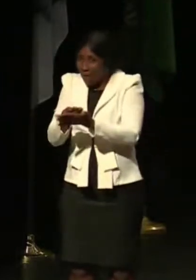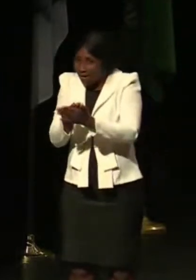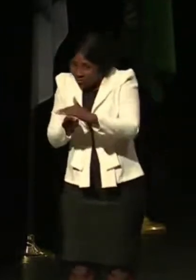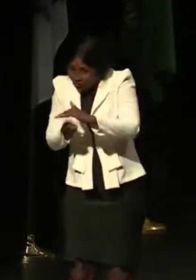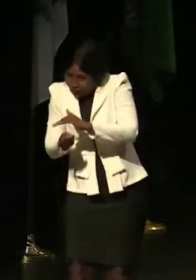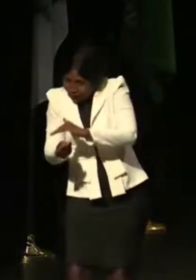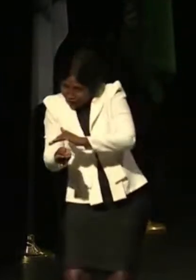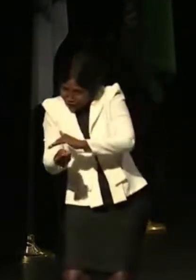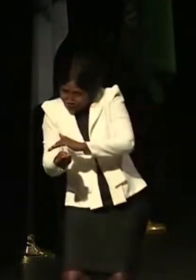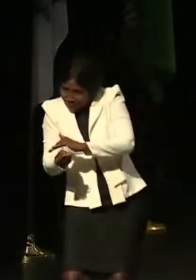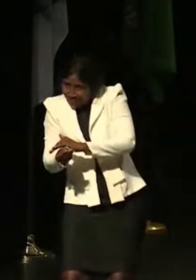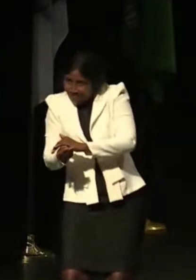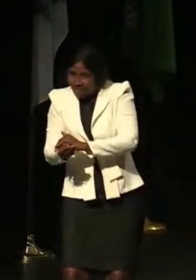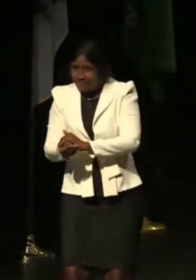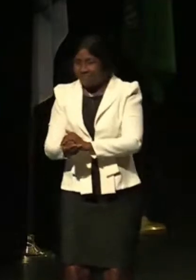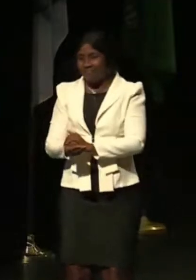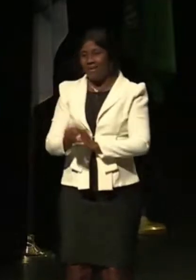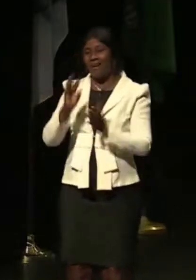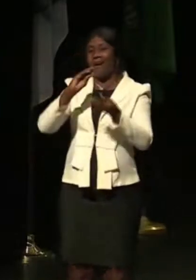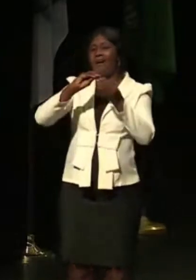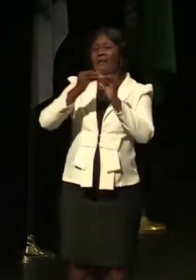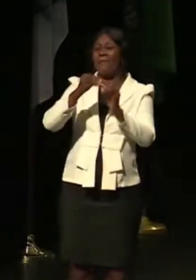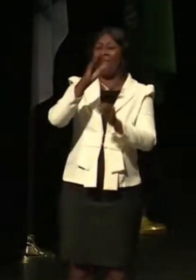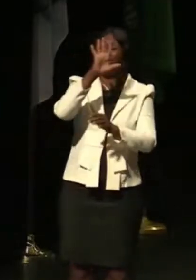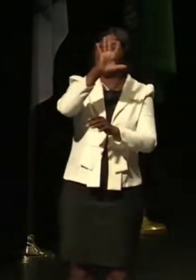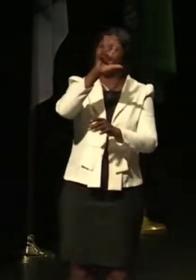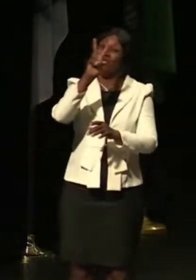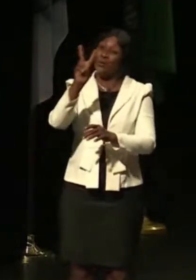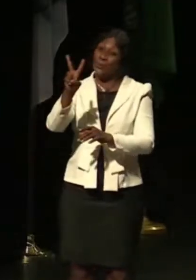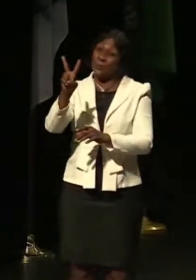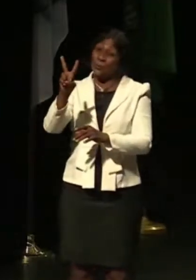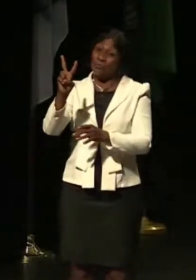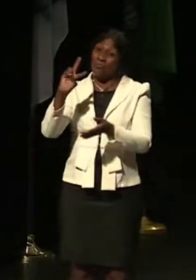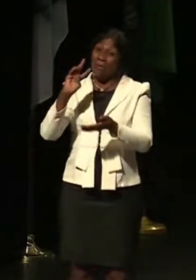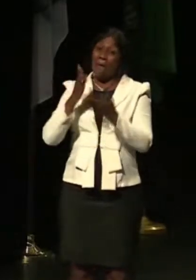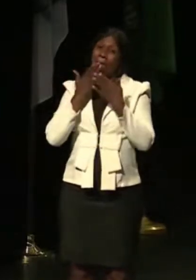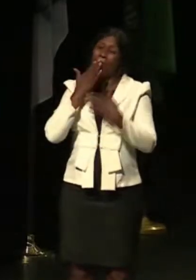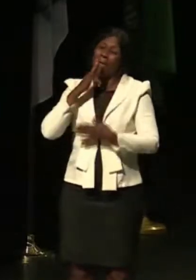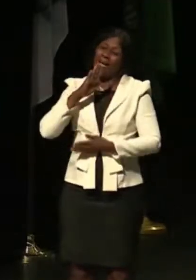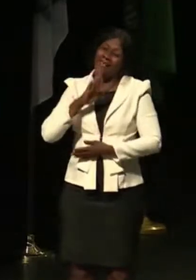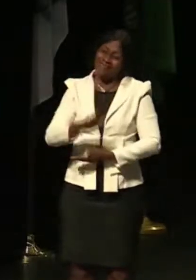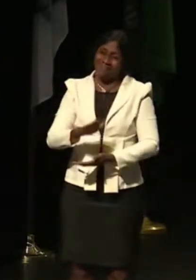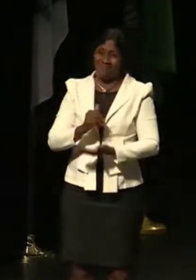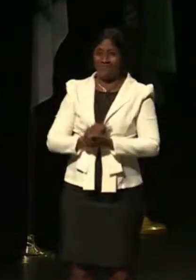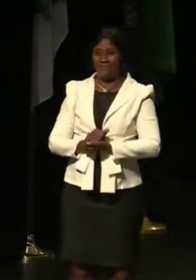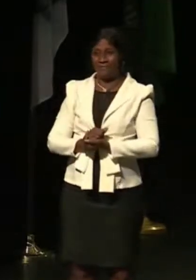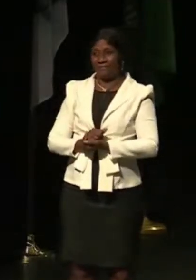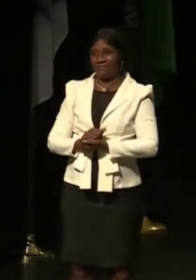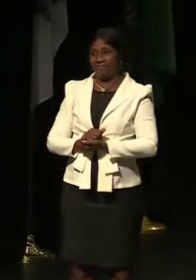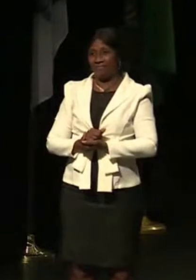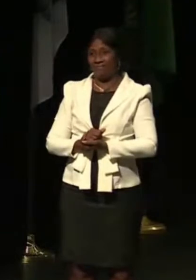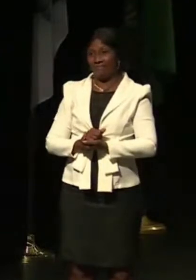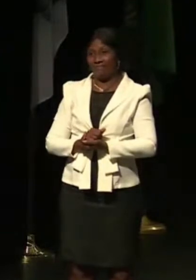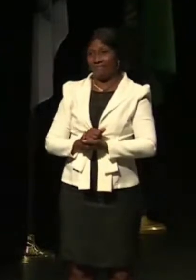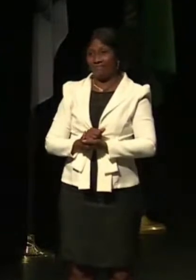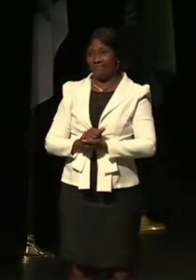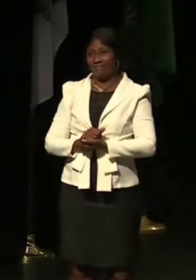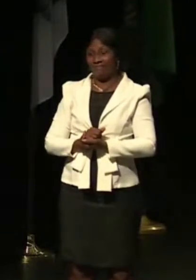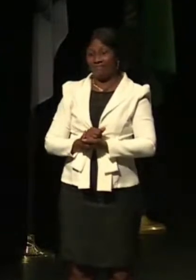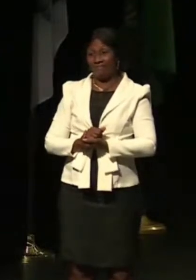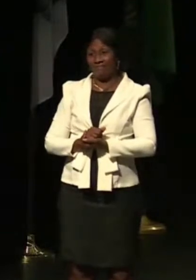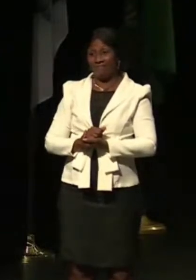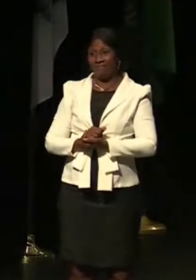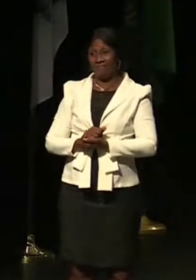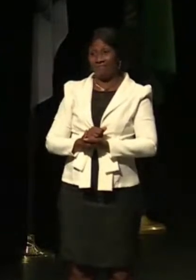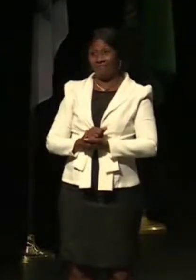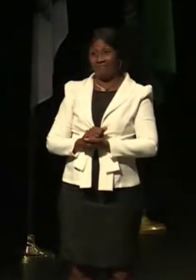52. And that's not a nice number to have. The higher up you go, the less corrupt you are. We're 52 down